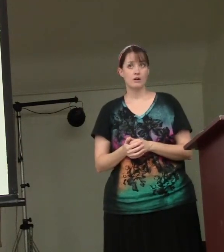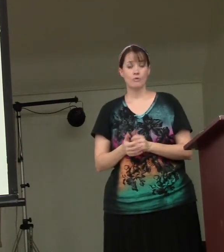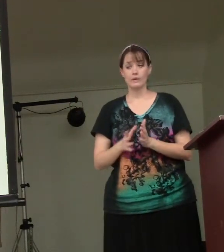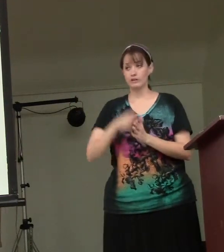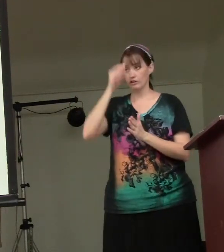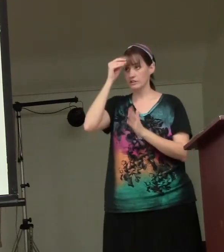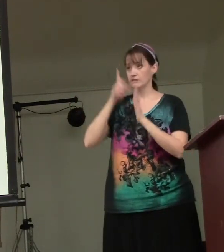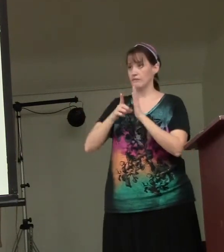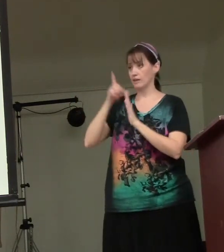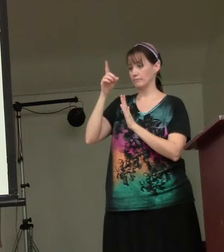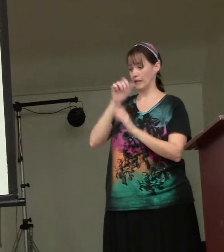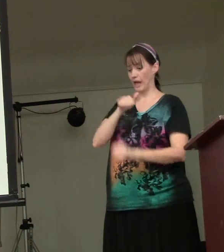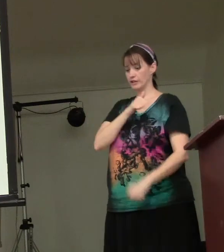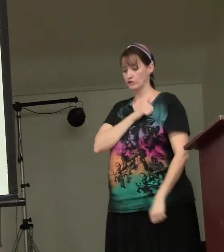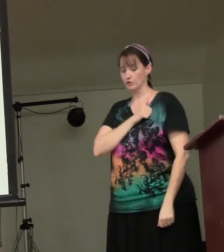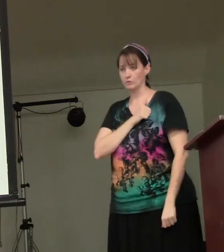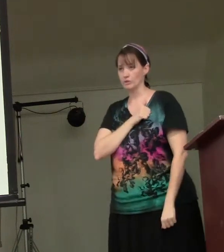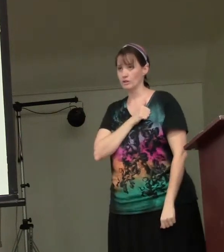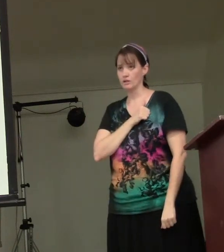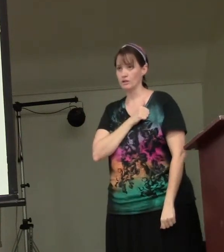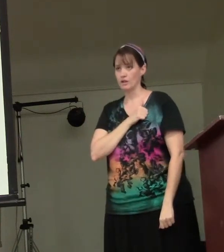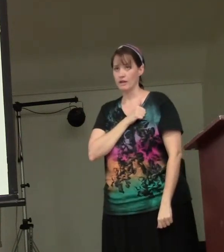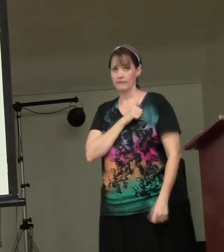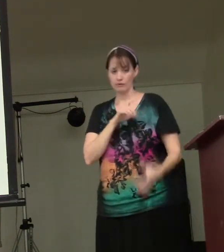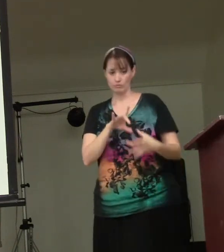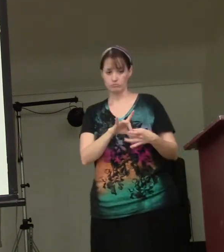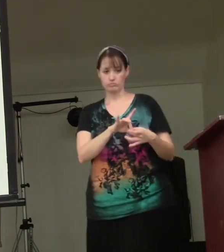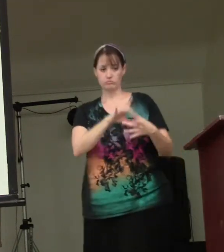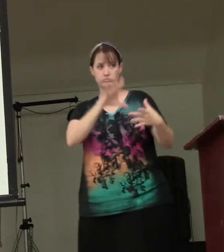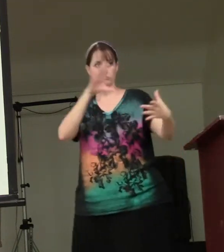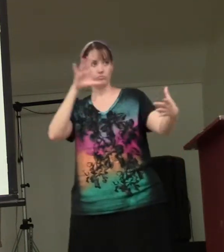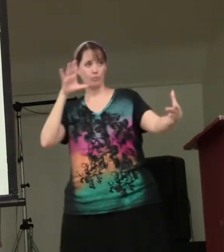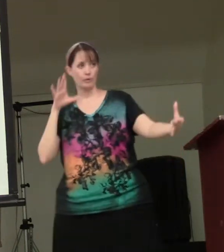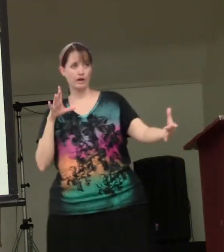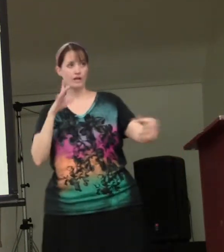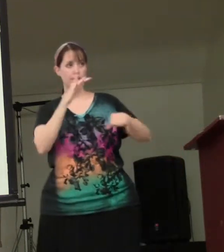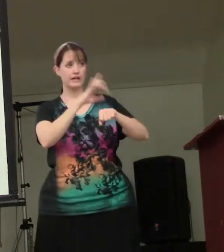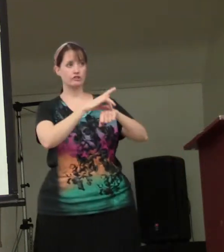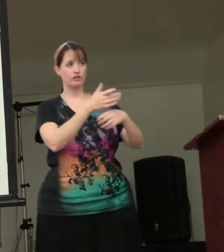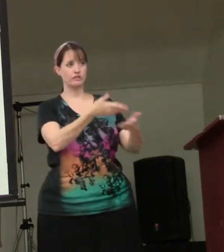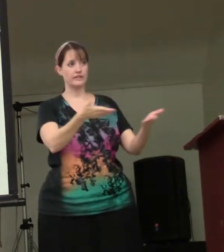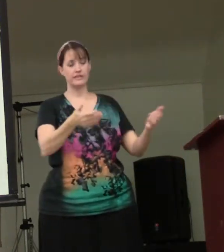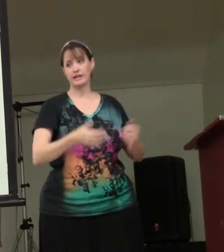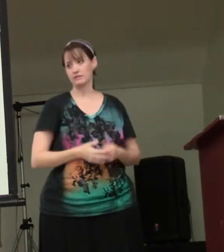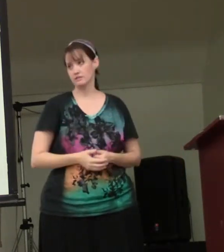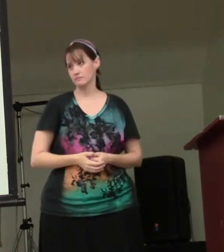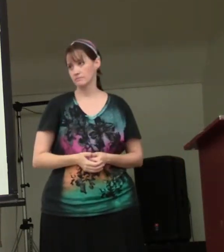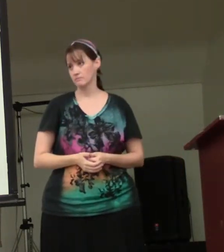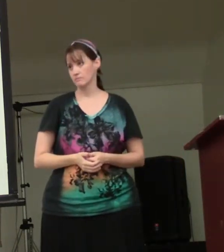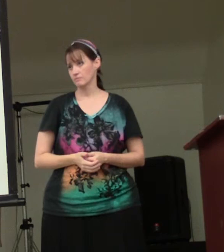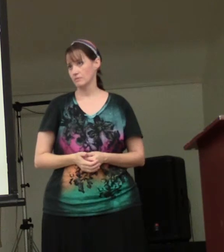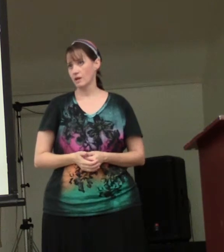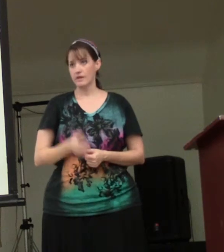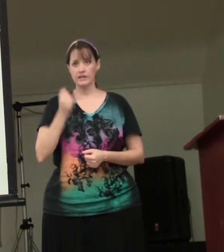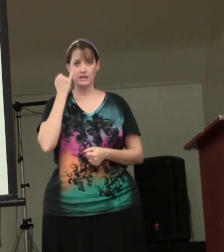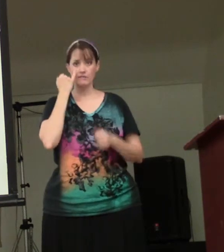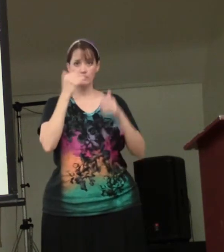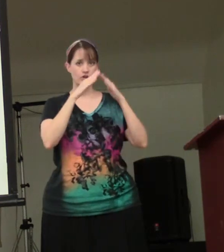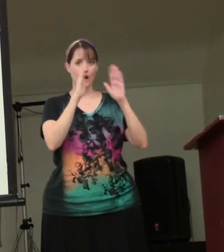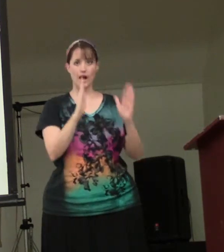we learn to develop the attitude that we're not tied to earthly things. That even if your